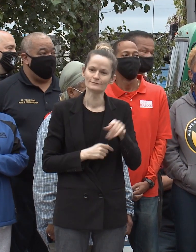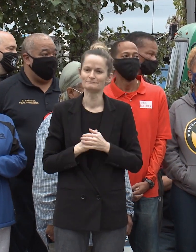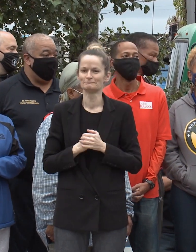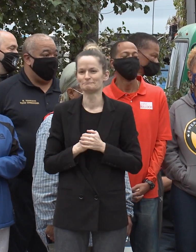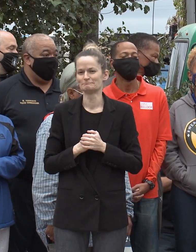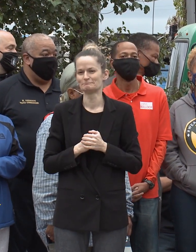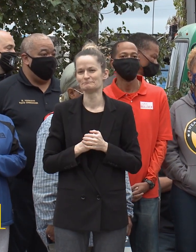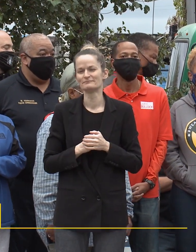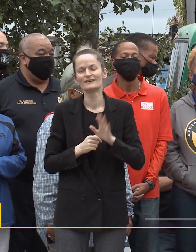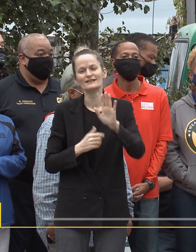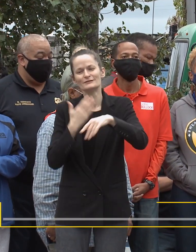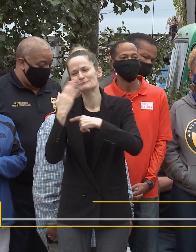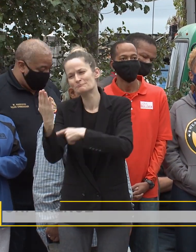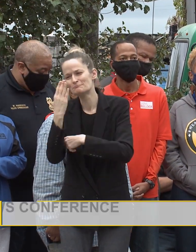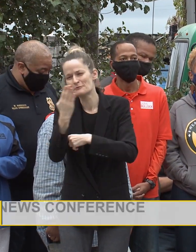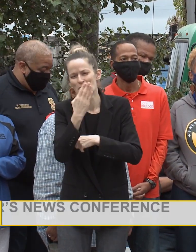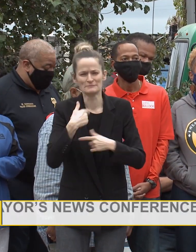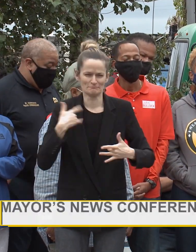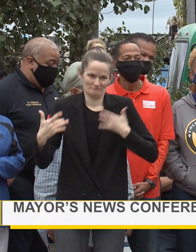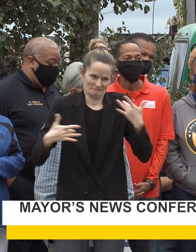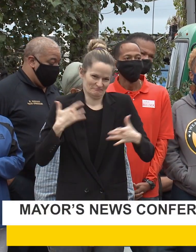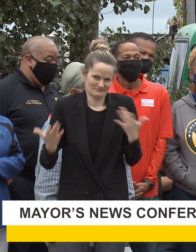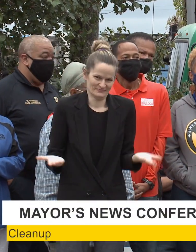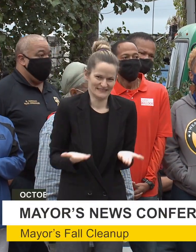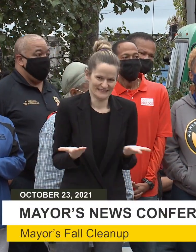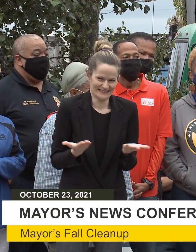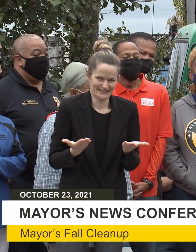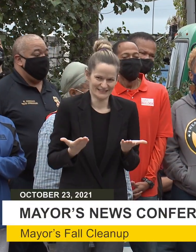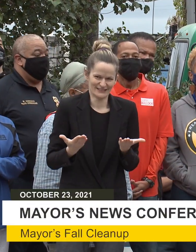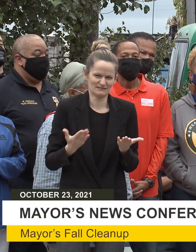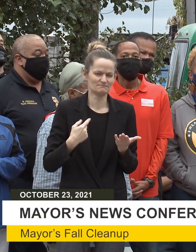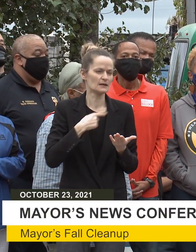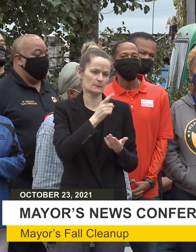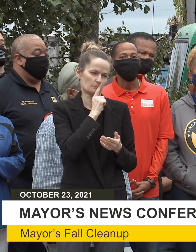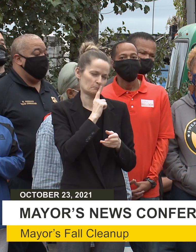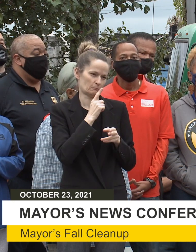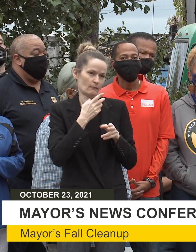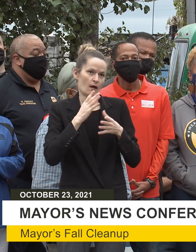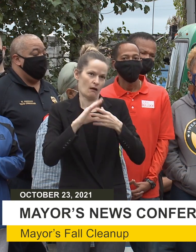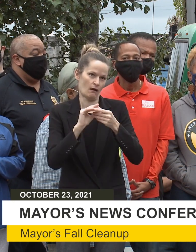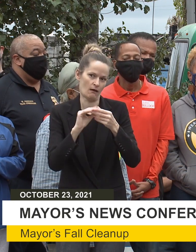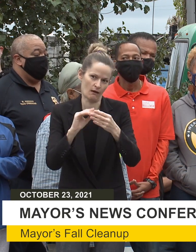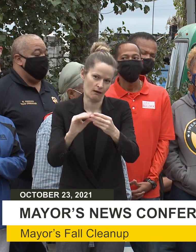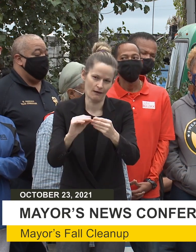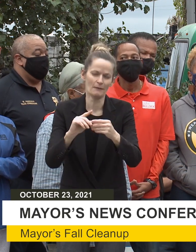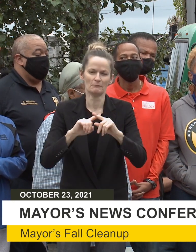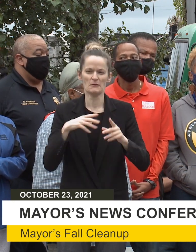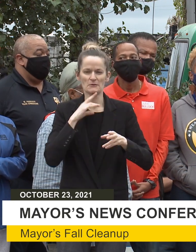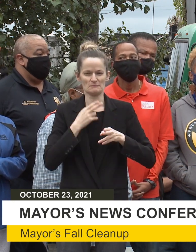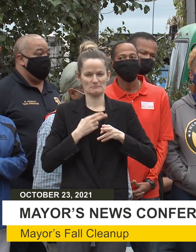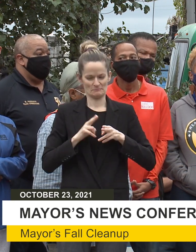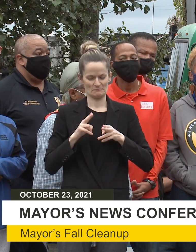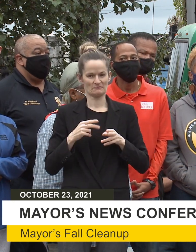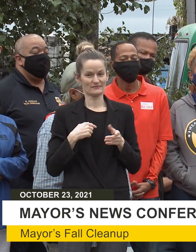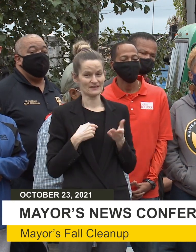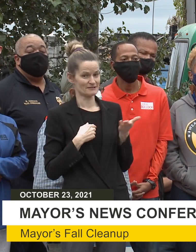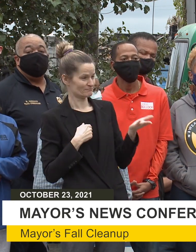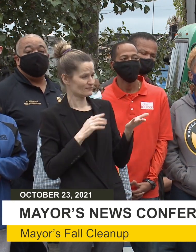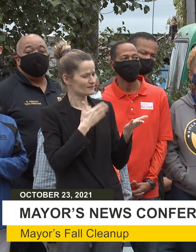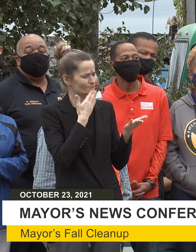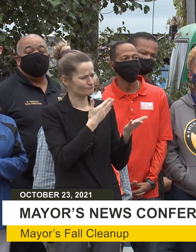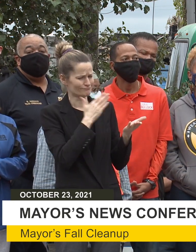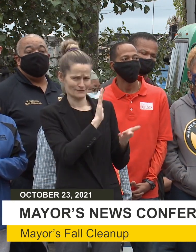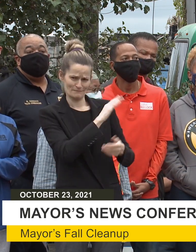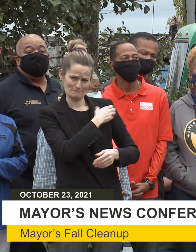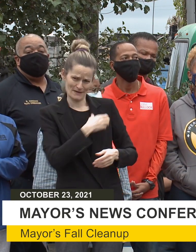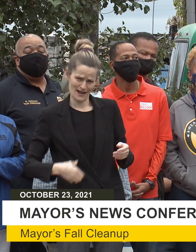everyone. Really excited to be here this morning. I won't be long. Just really want to give my appreciation to the mayor for his leadership in getting us